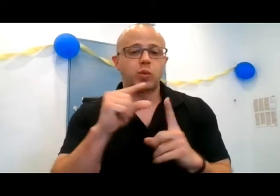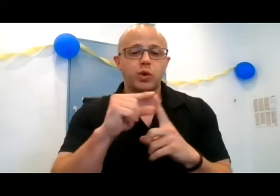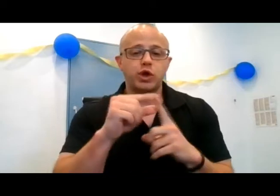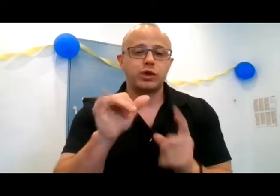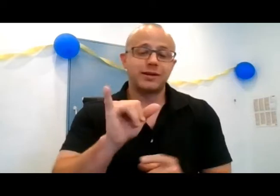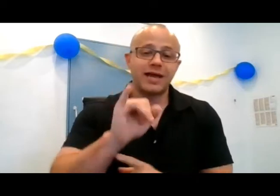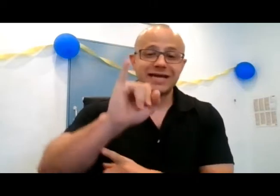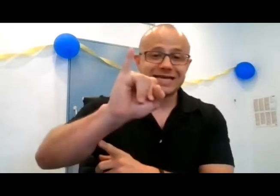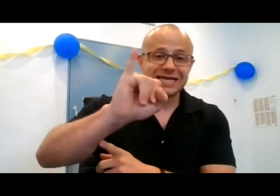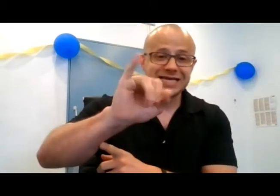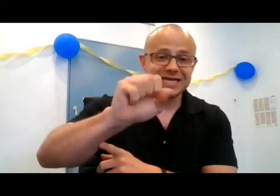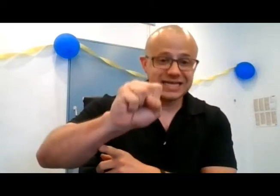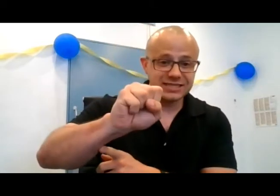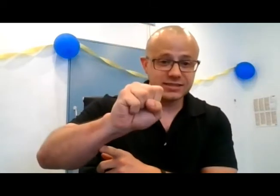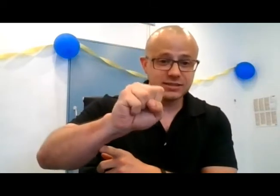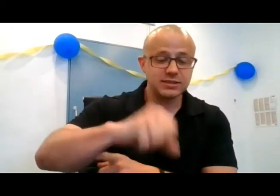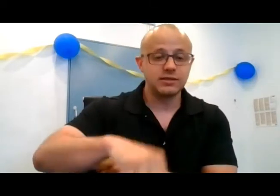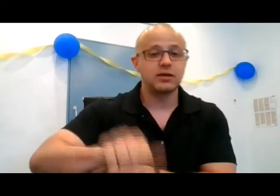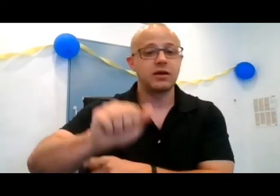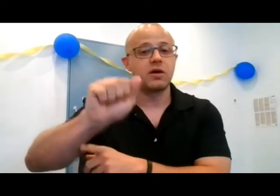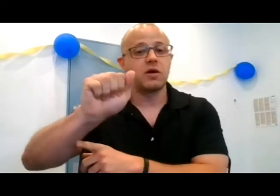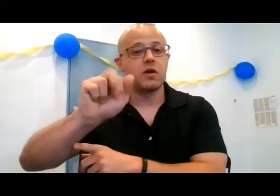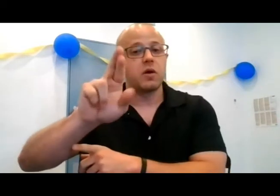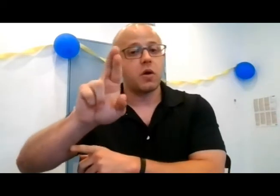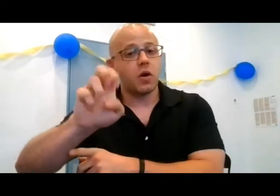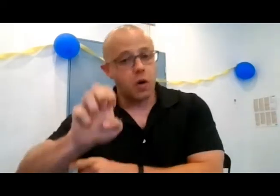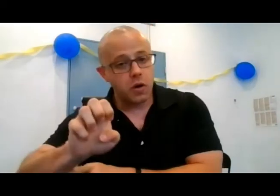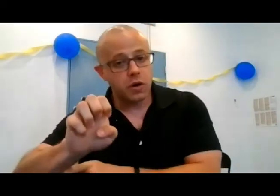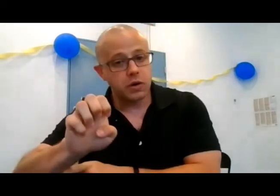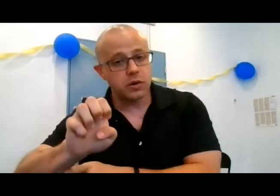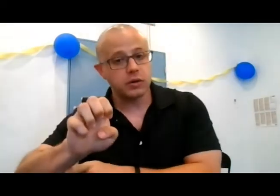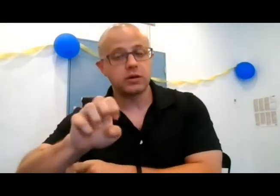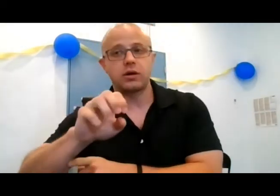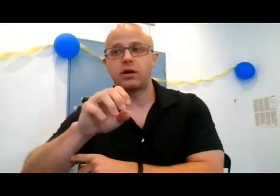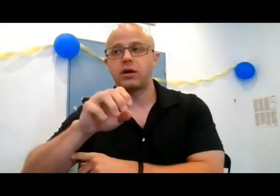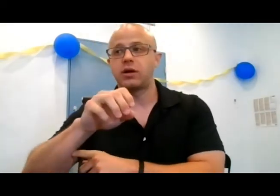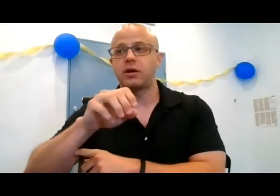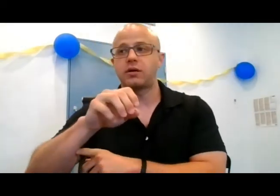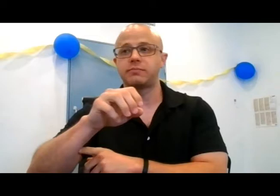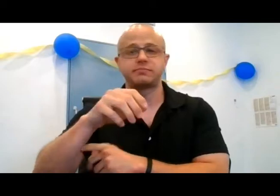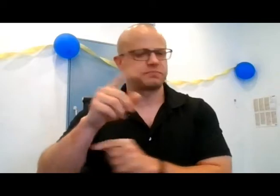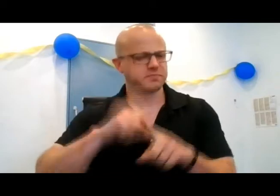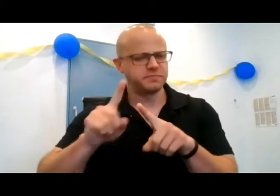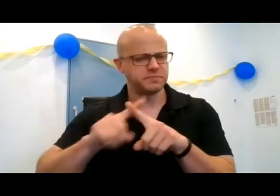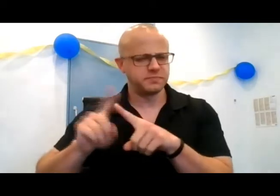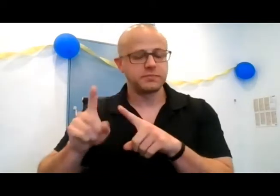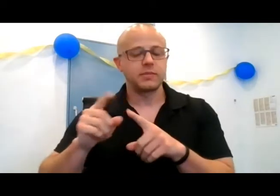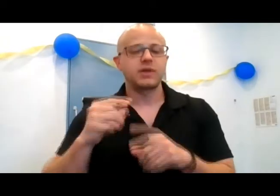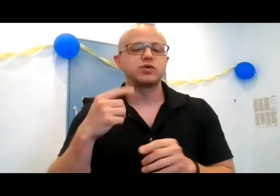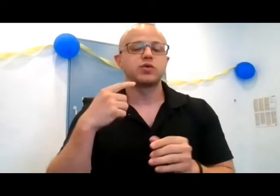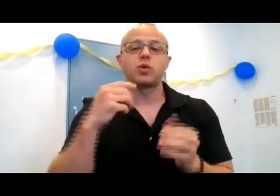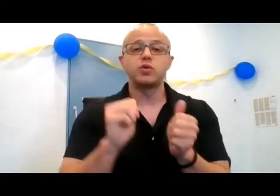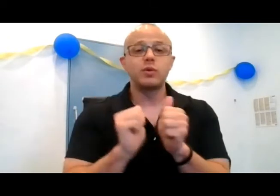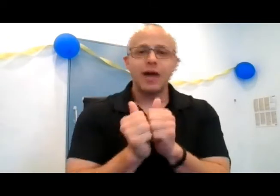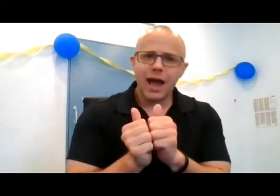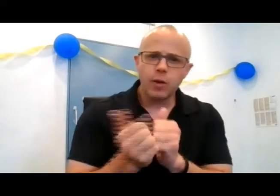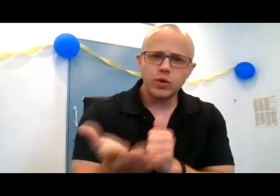Some people, as deaf people, don't use the word is are.